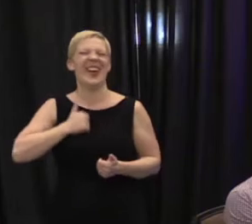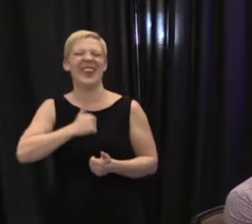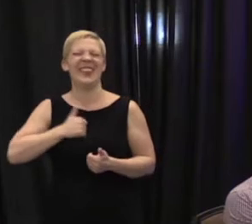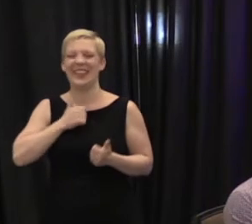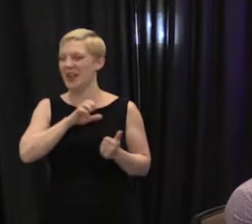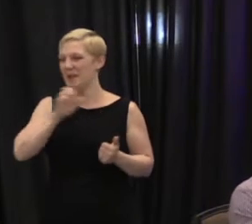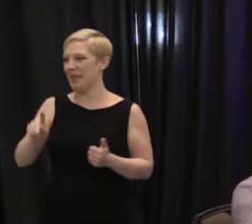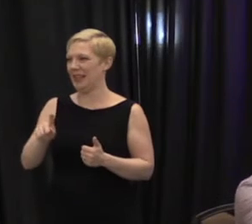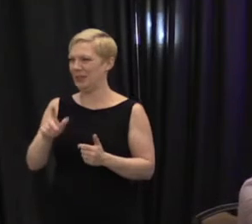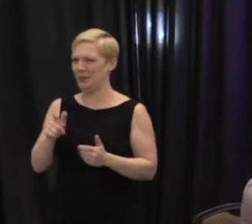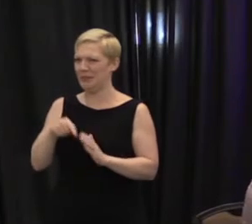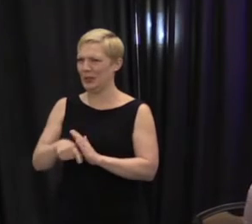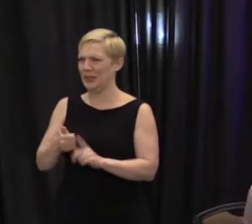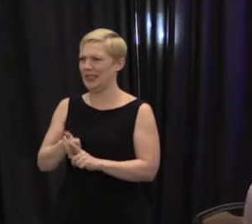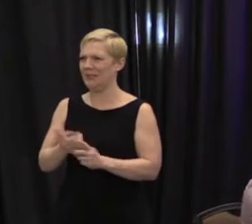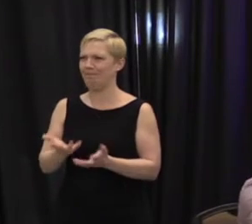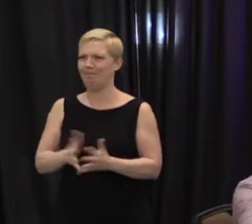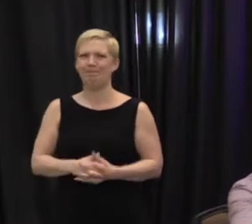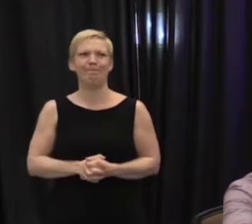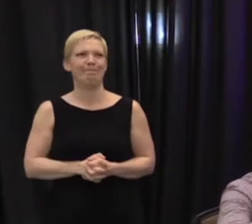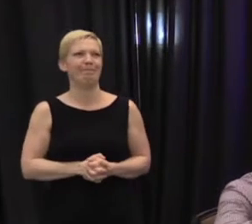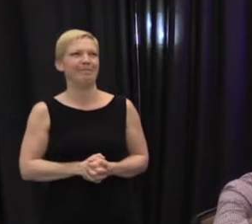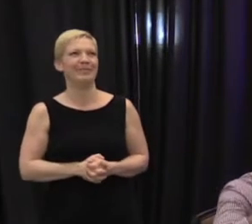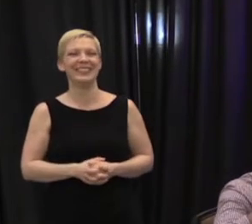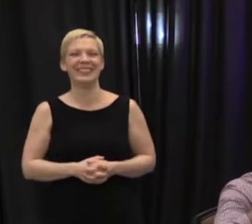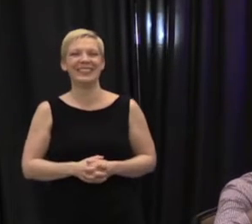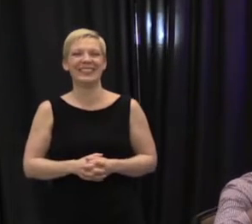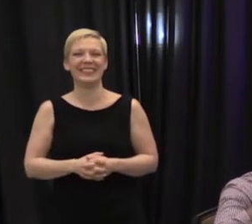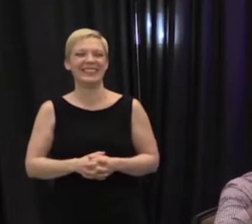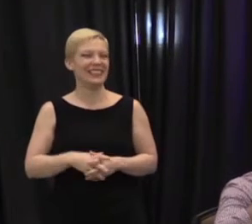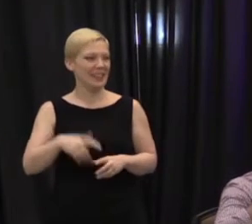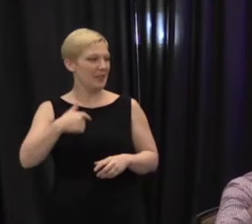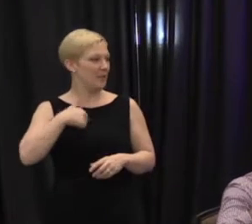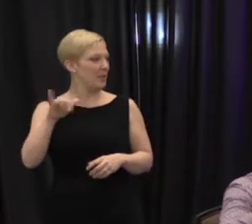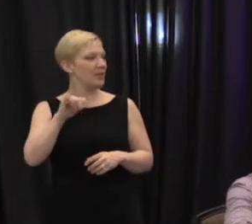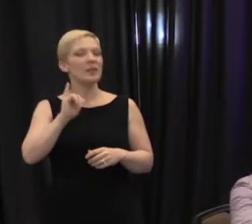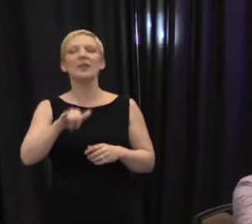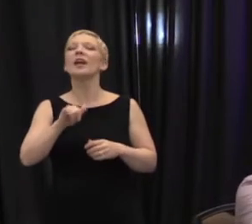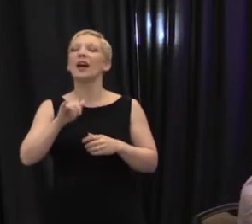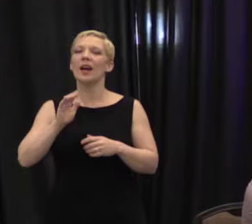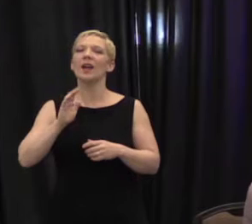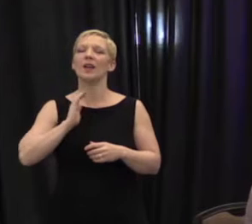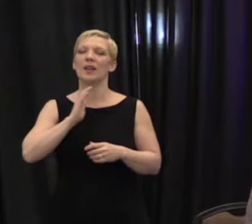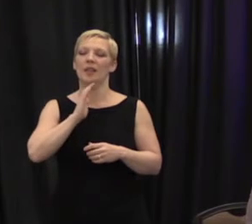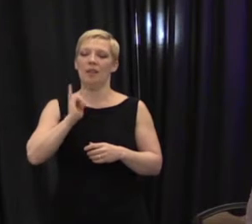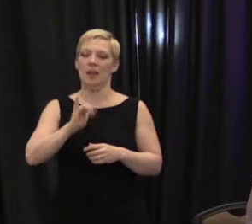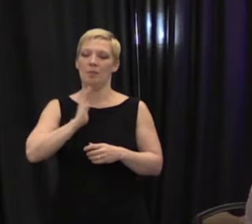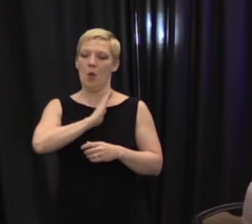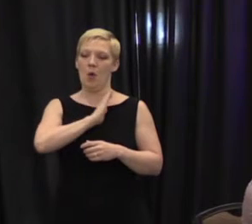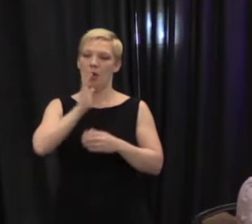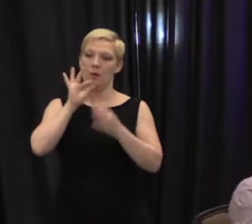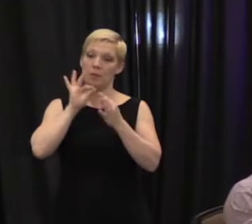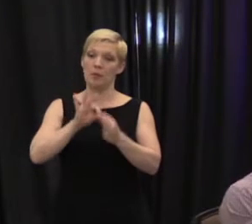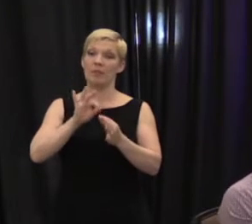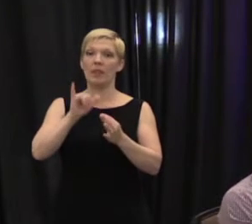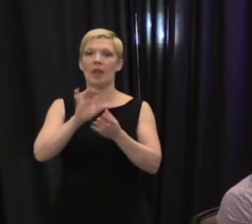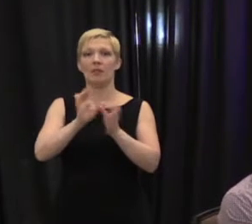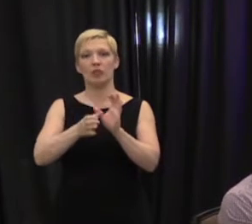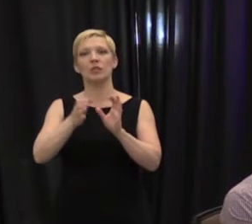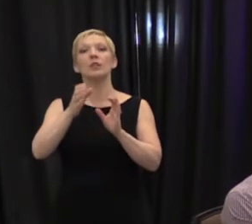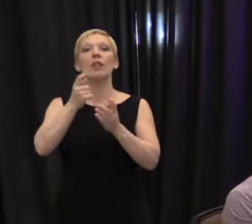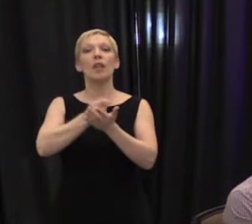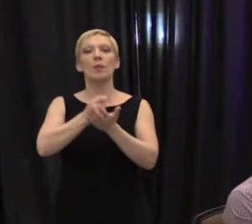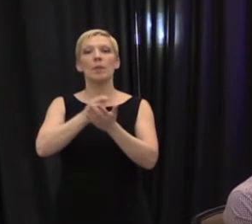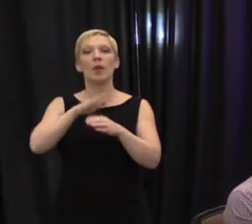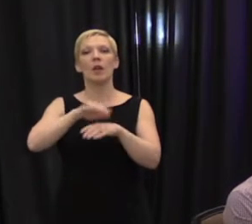So back to suicide. Back to suicide. I'm also the founder of the Born Perfect campaign, a campaign to end conversion therapy on